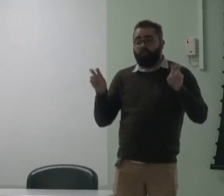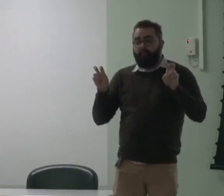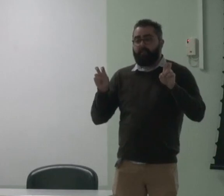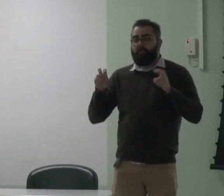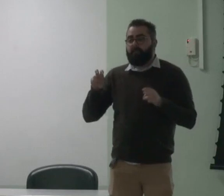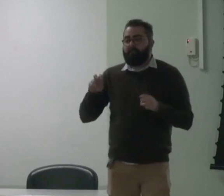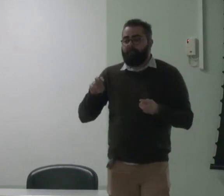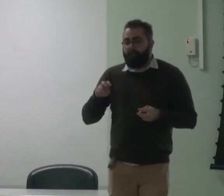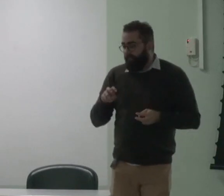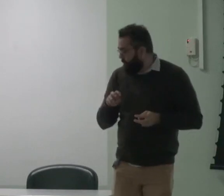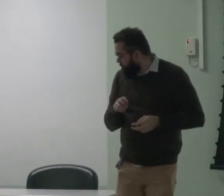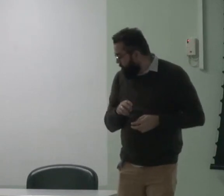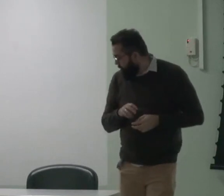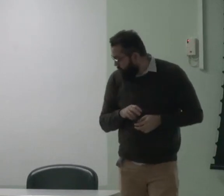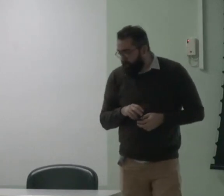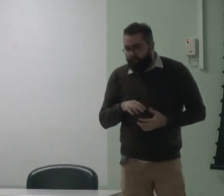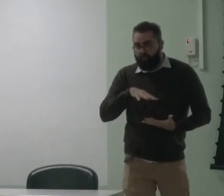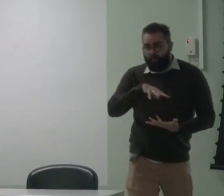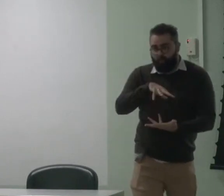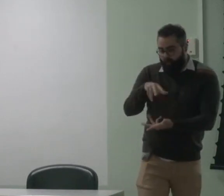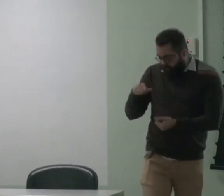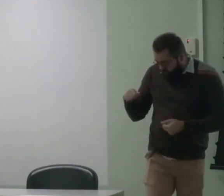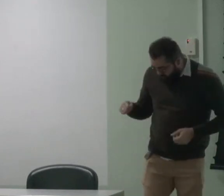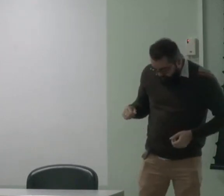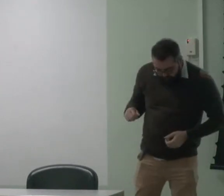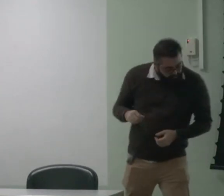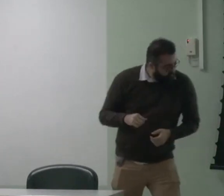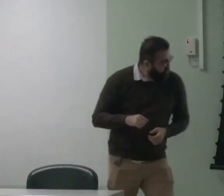dependencies. So,